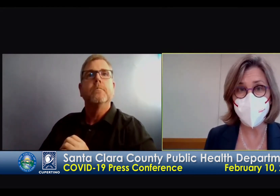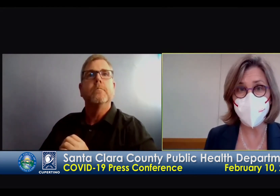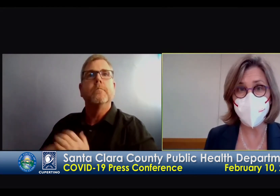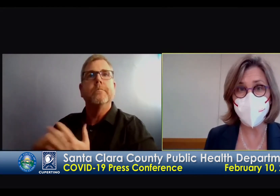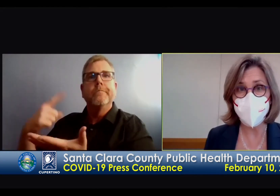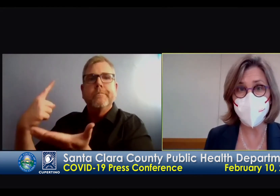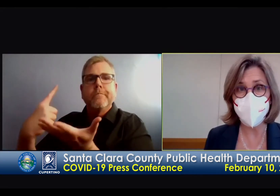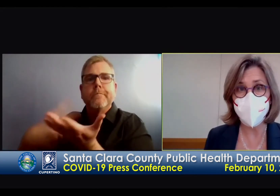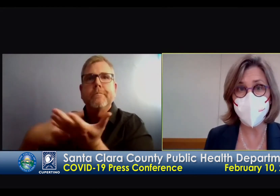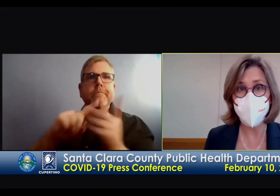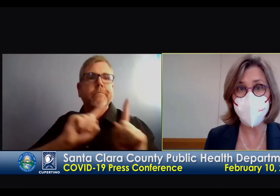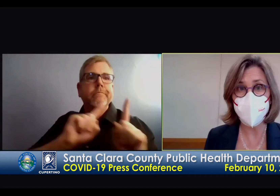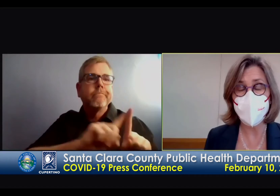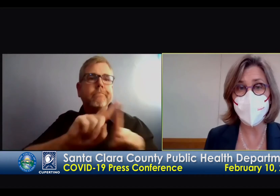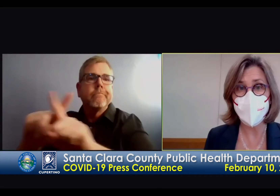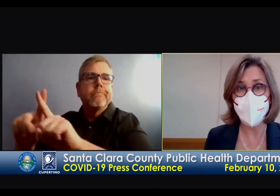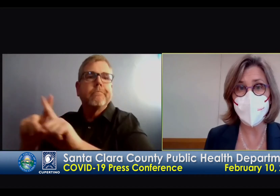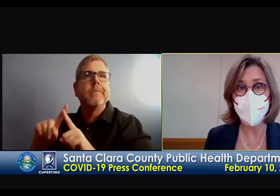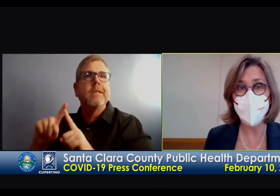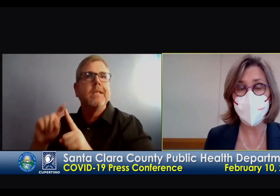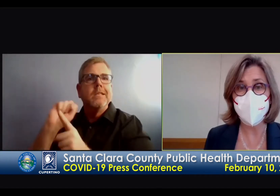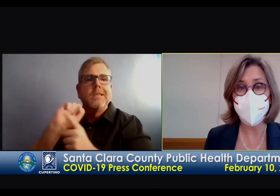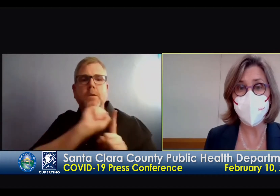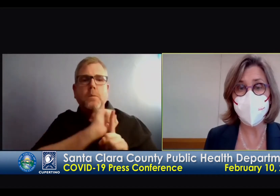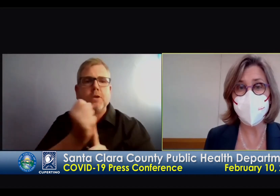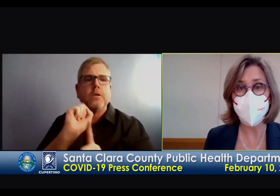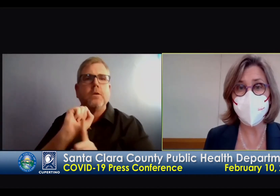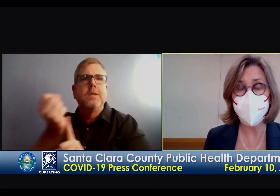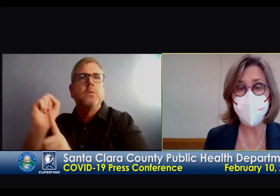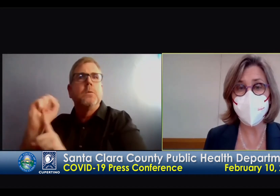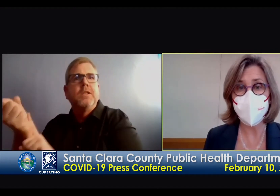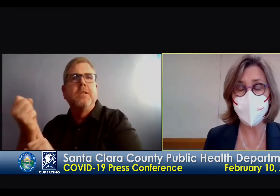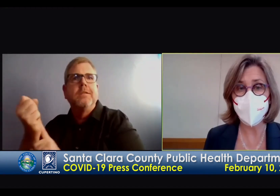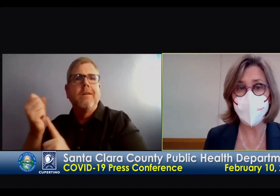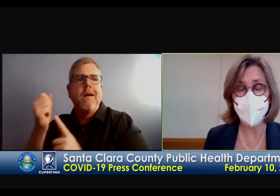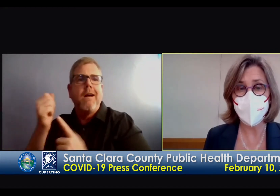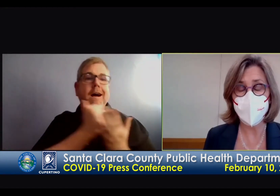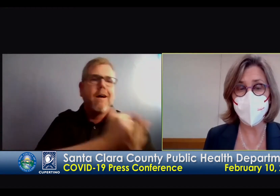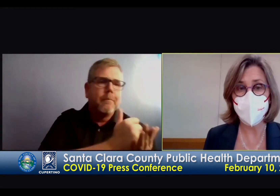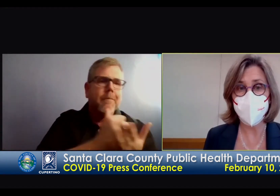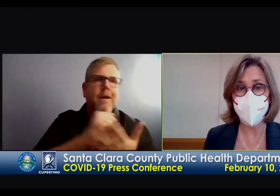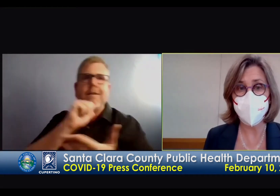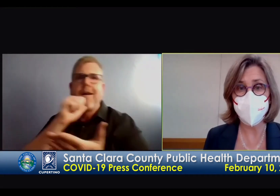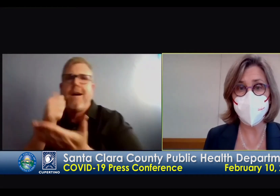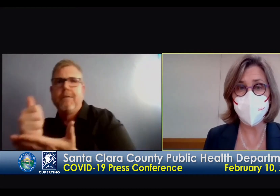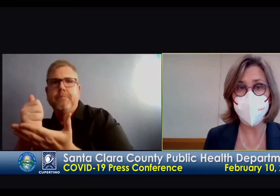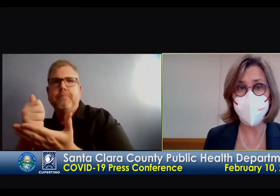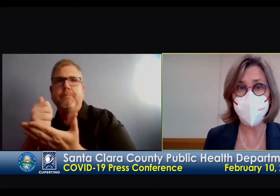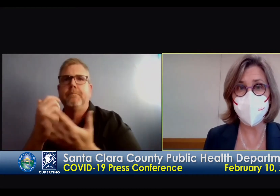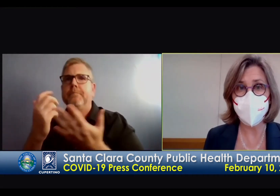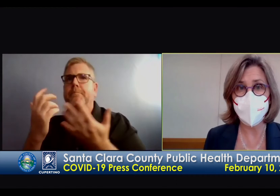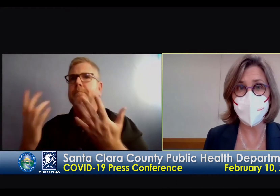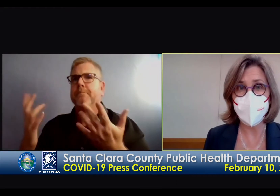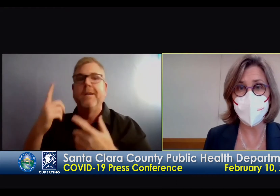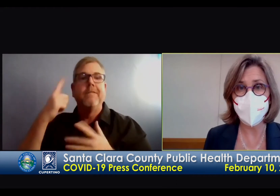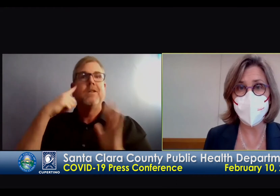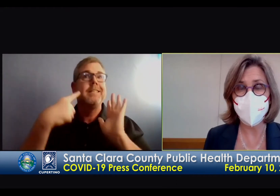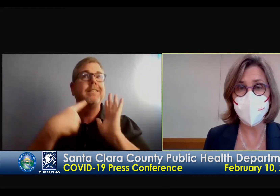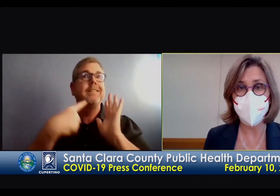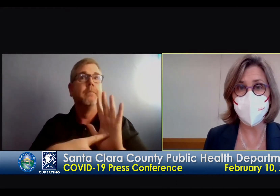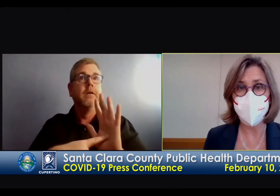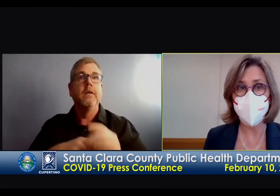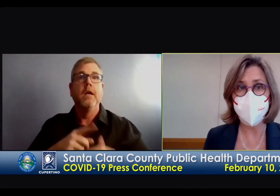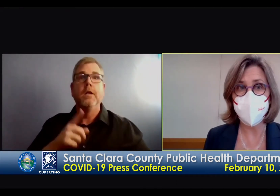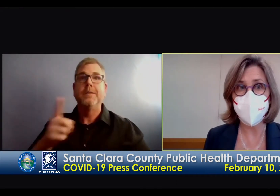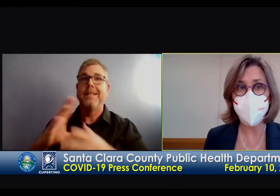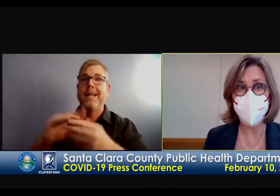what would be helpful and what would not be helpful. For example, in this case, you said it would be helpful if this person went right into quarantine versus being around